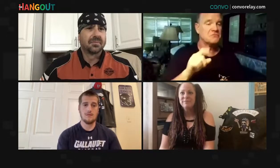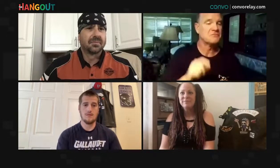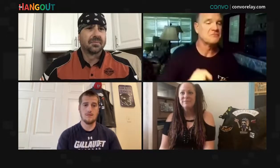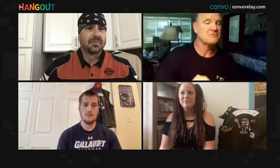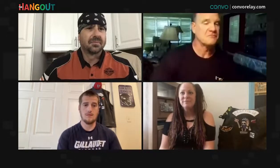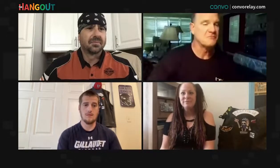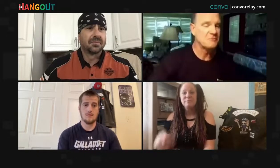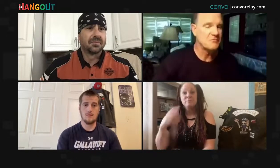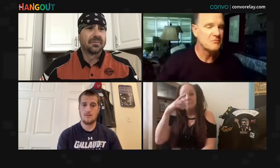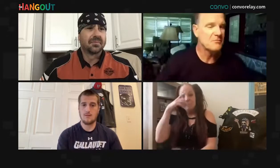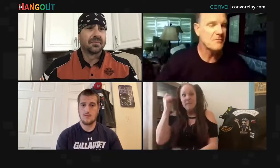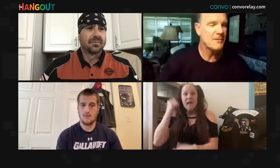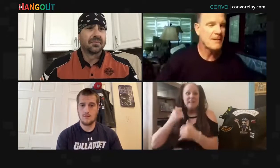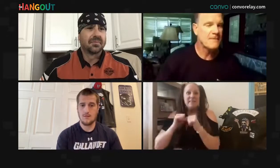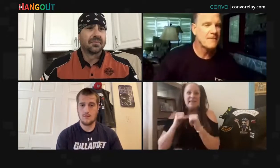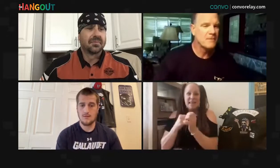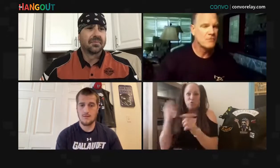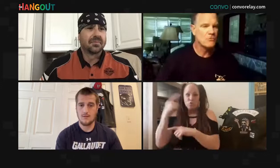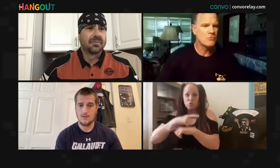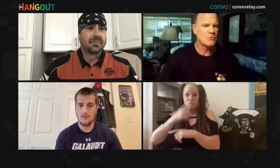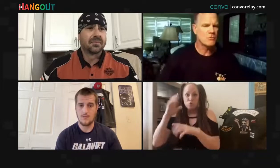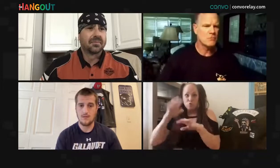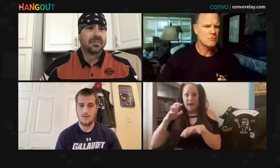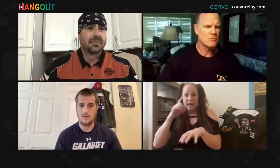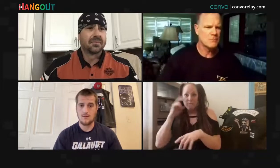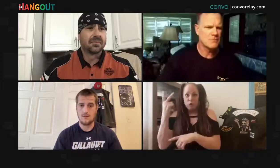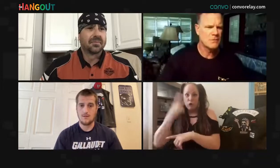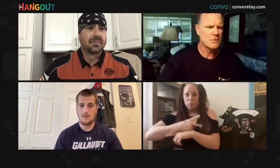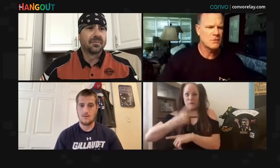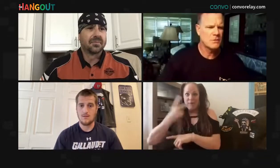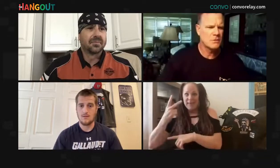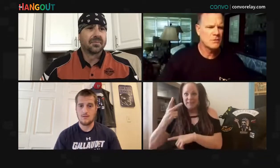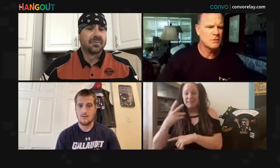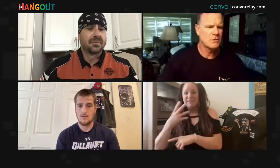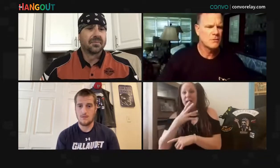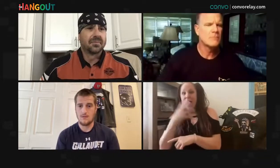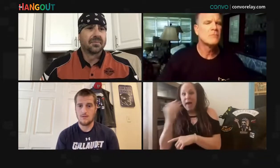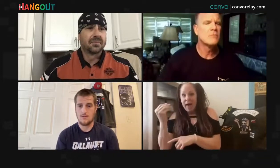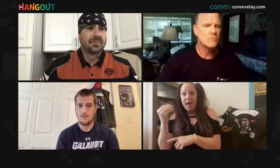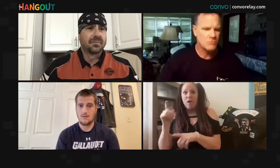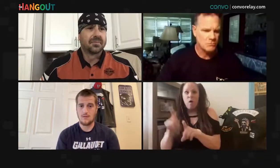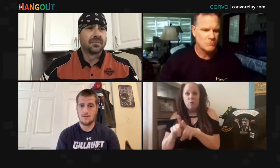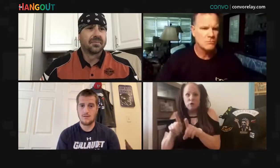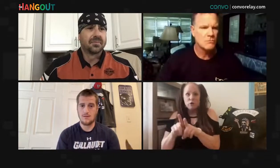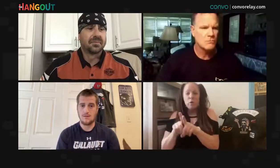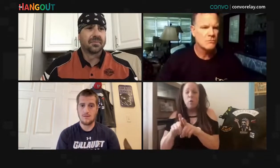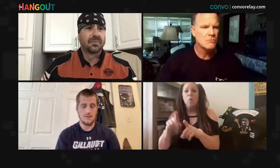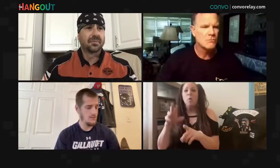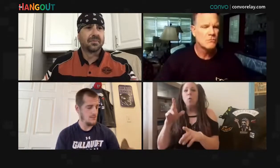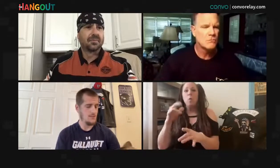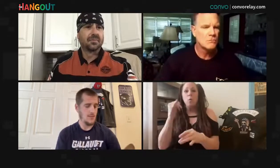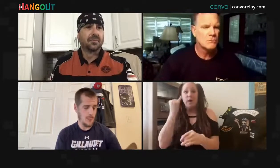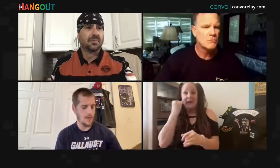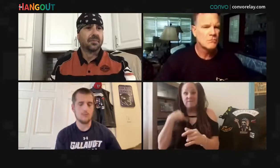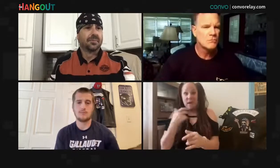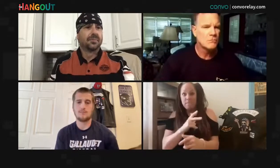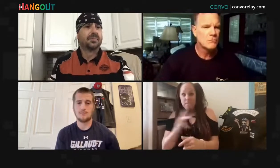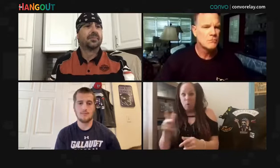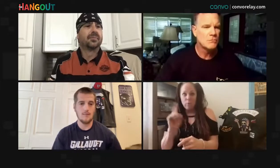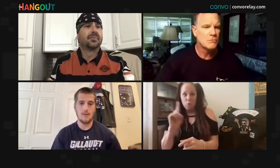confident driving in the rain at that time, or? Because it had rained for 2 days straight. And then also,